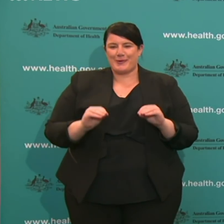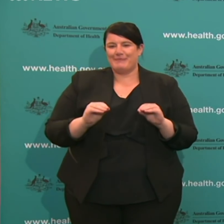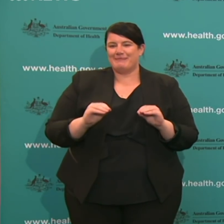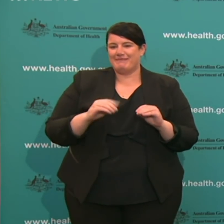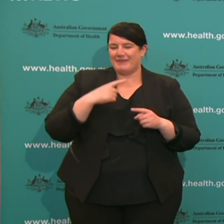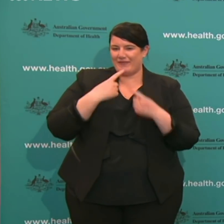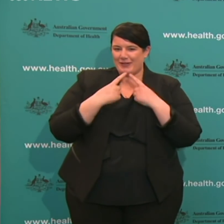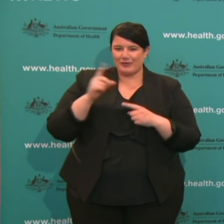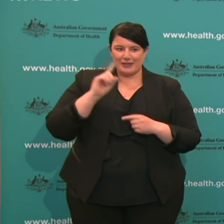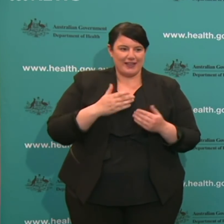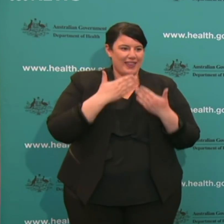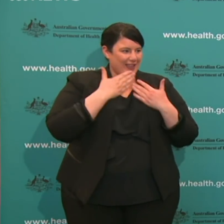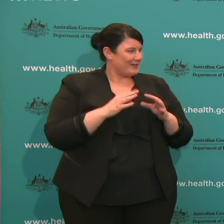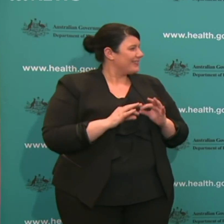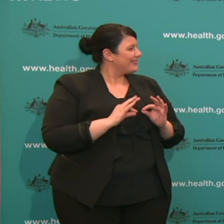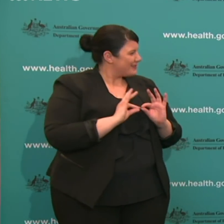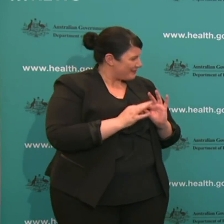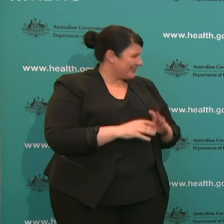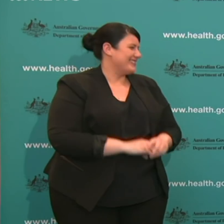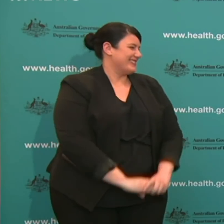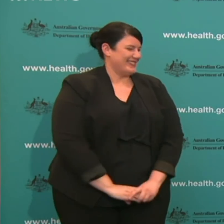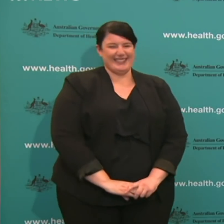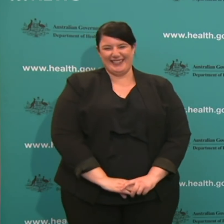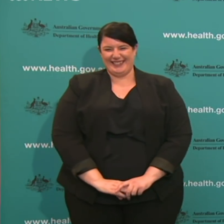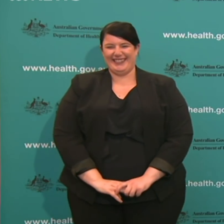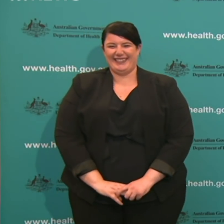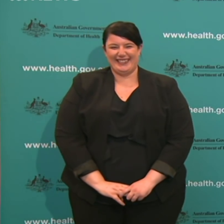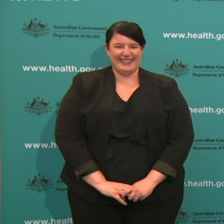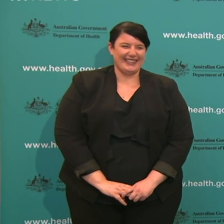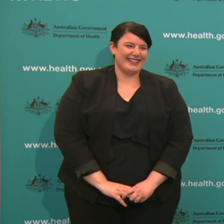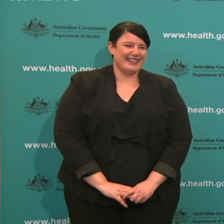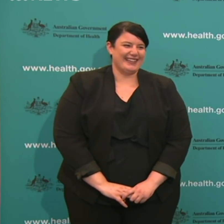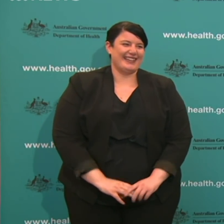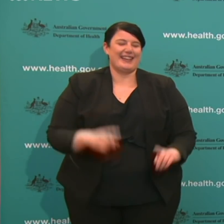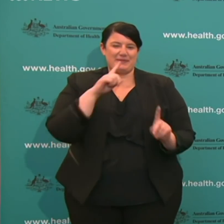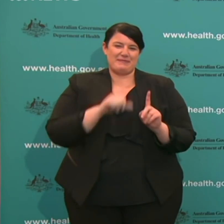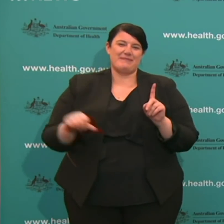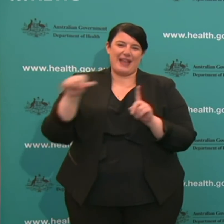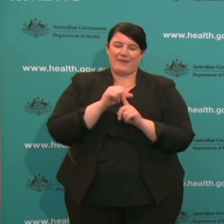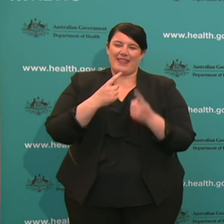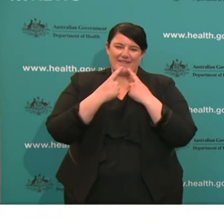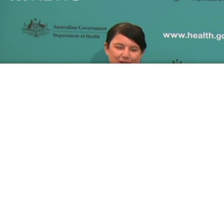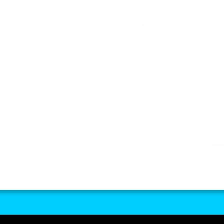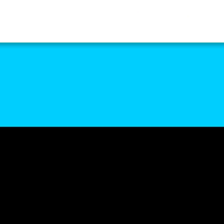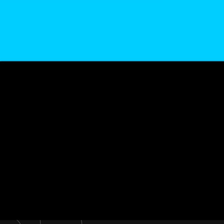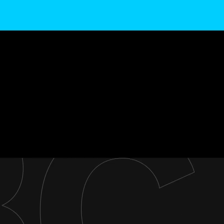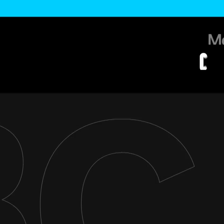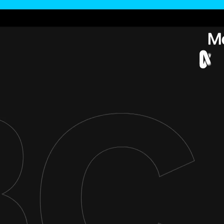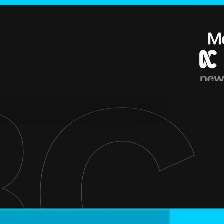I'd like to thank our interpreters, and we'll be back with an update tomorrow. Thank you.